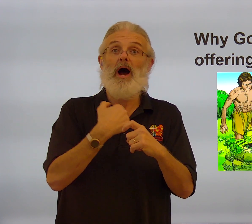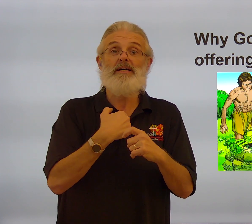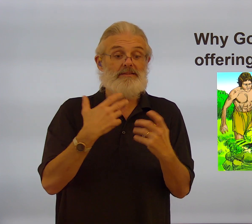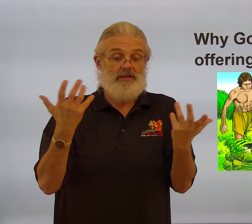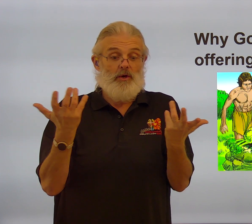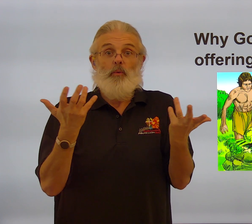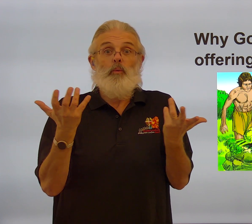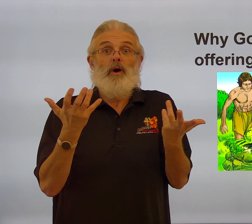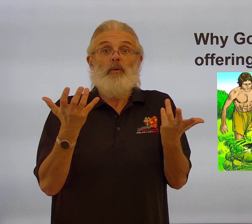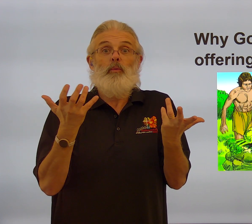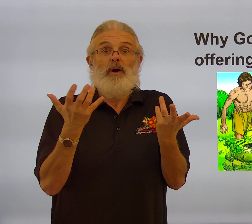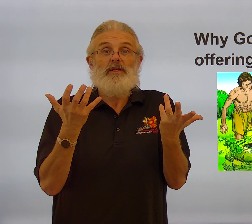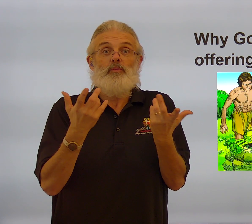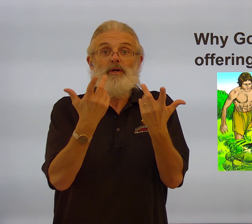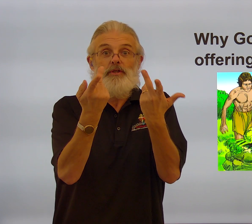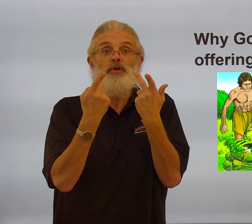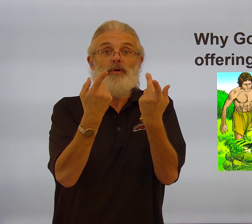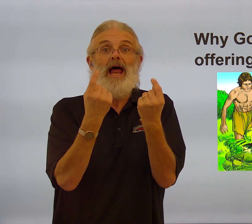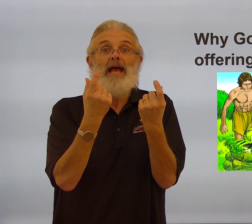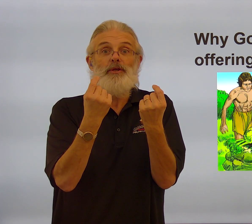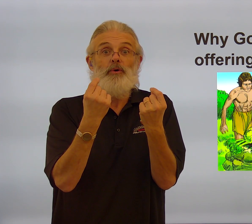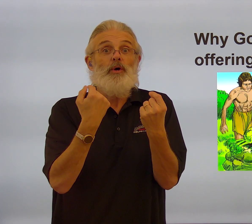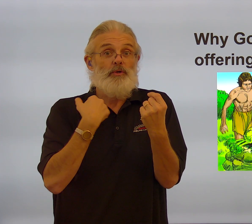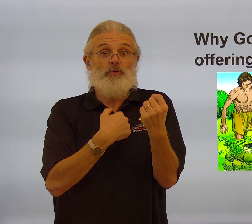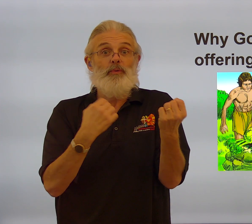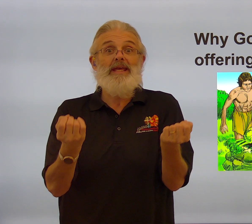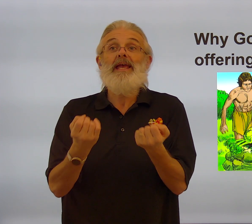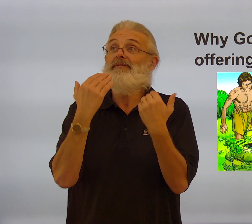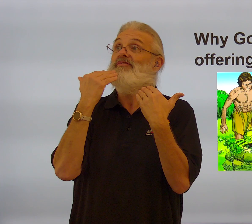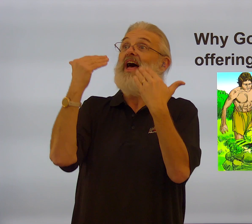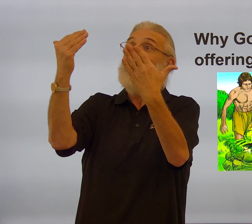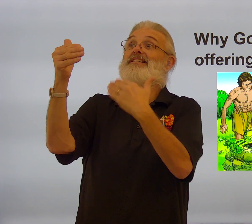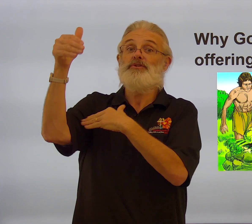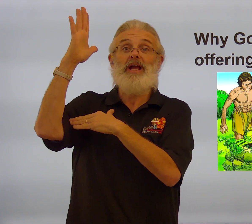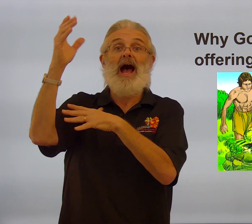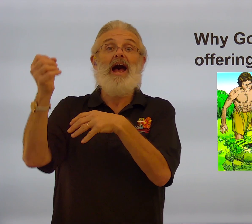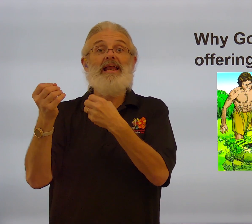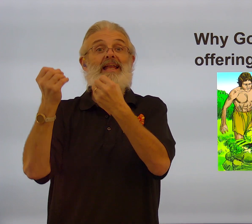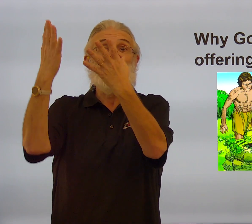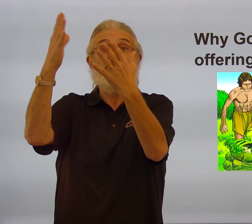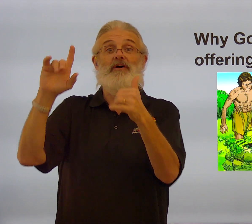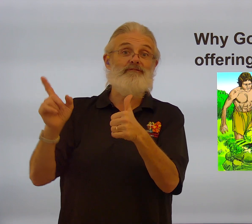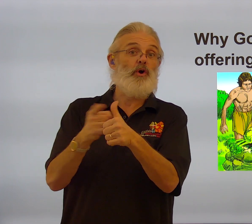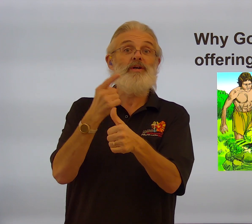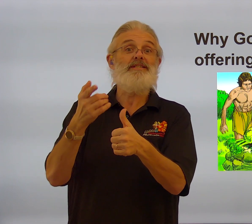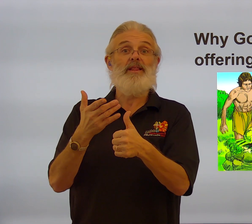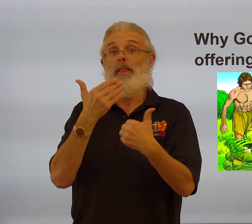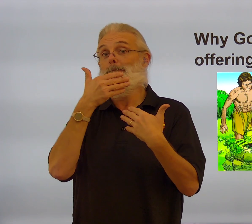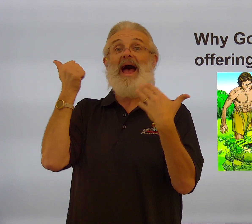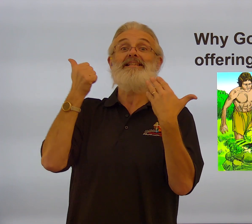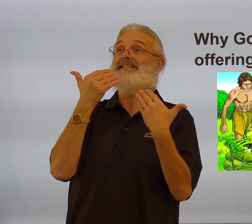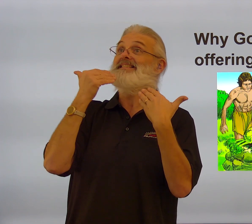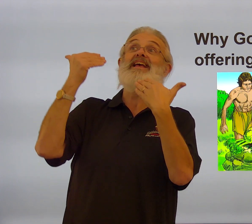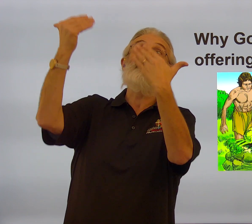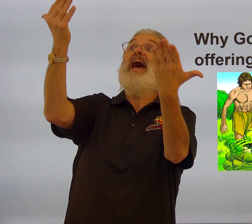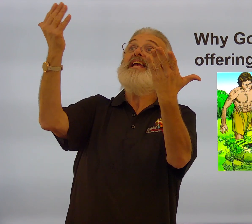us, what do you and I do? Do we give thanks to God and give the first and the best and say thank